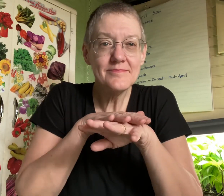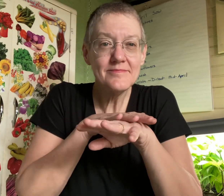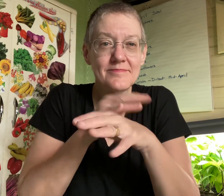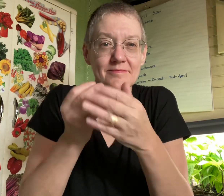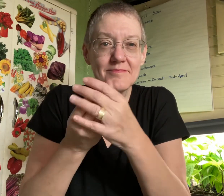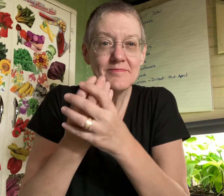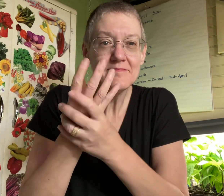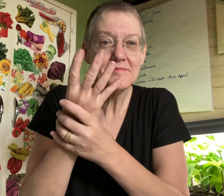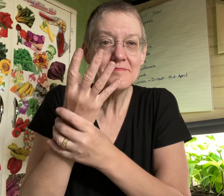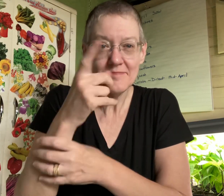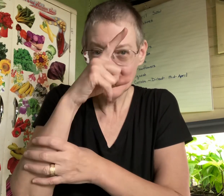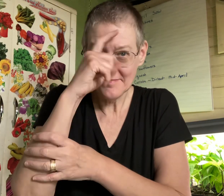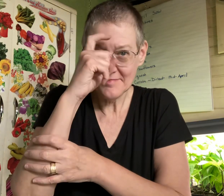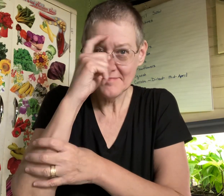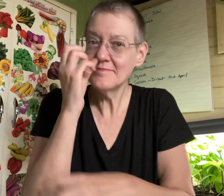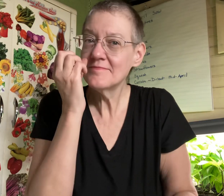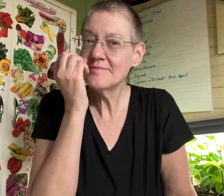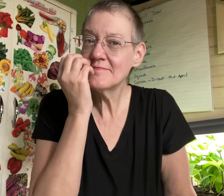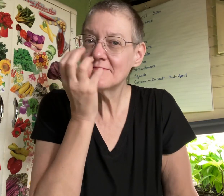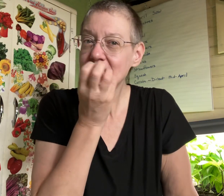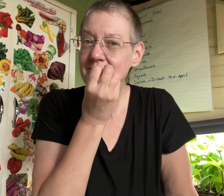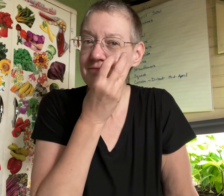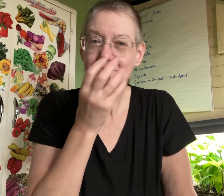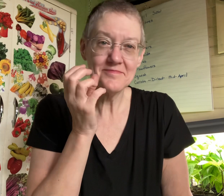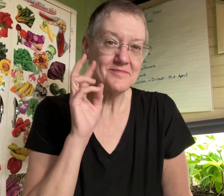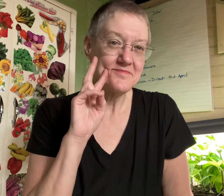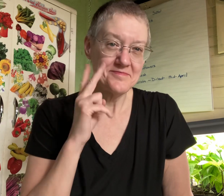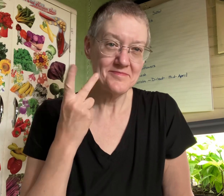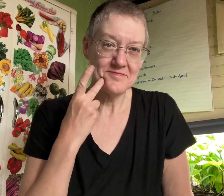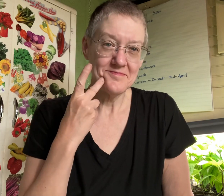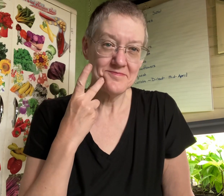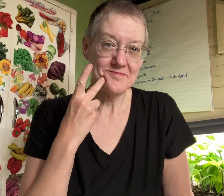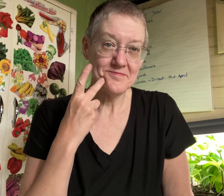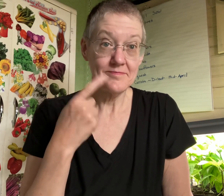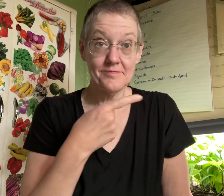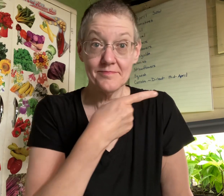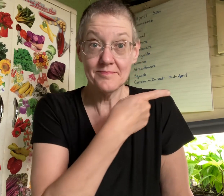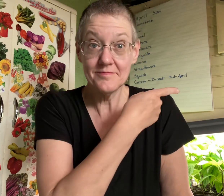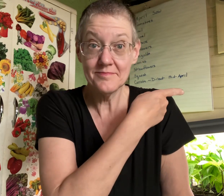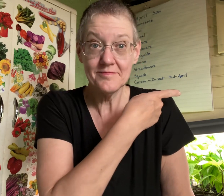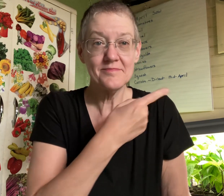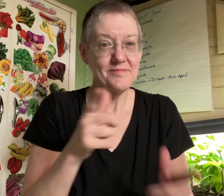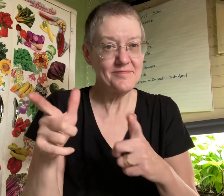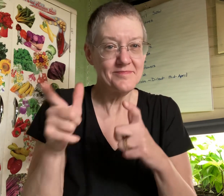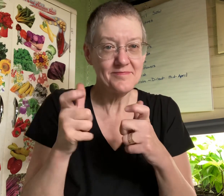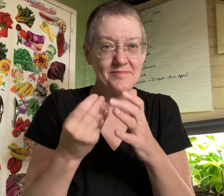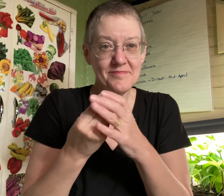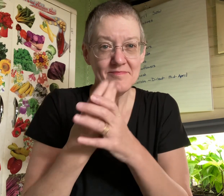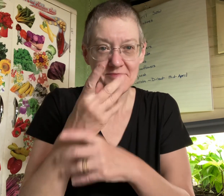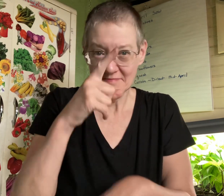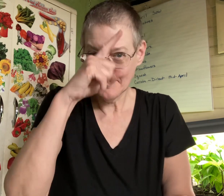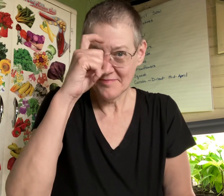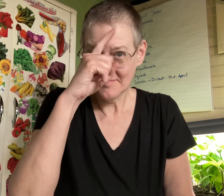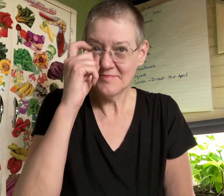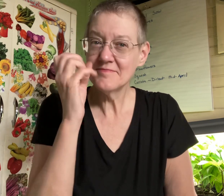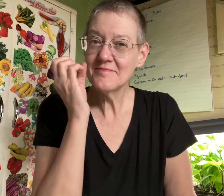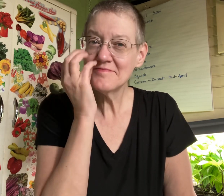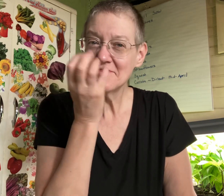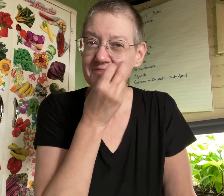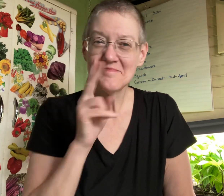In this furnace room are my slow-growing summer flowers and veggies. And in the other grow room are the faster-growing summers